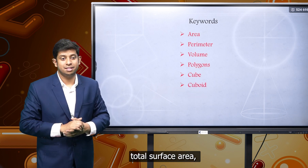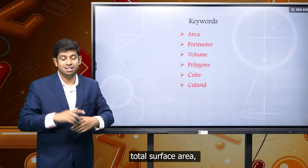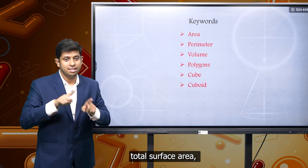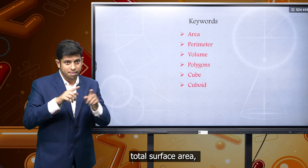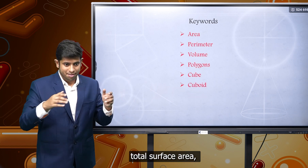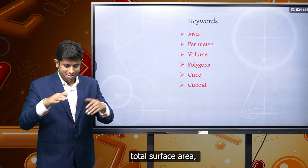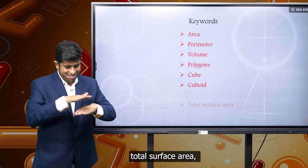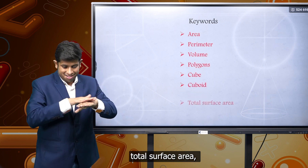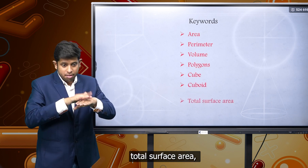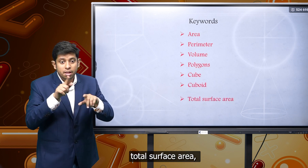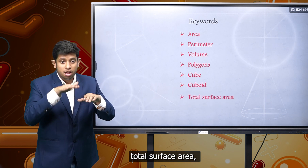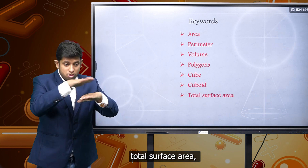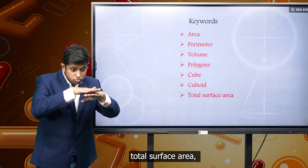total surface area,